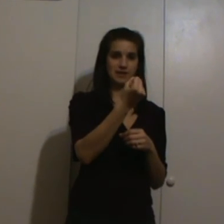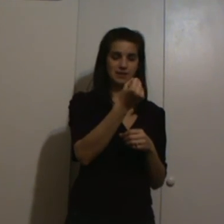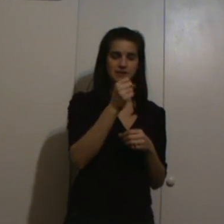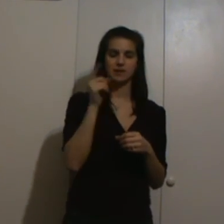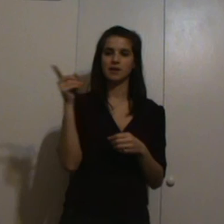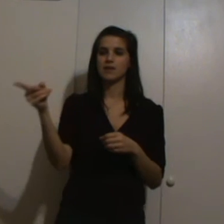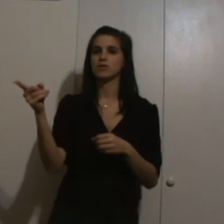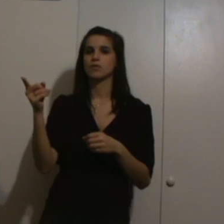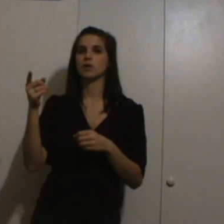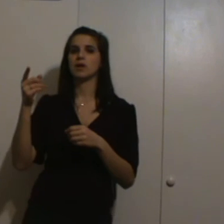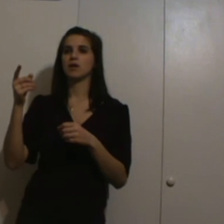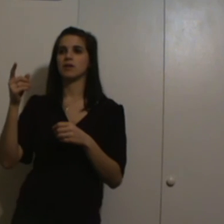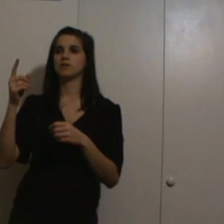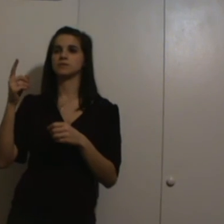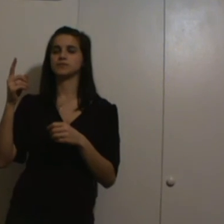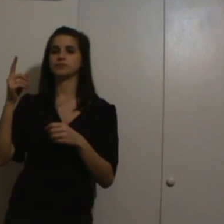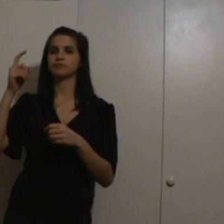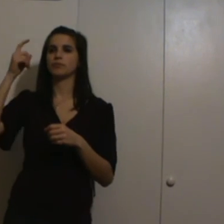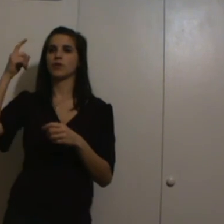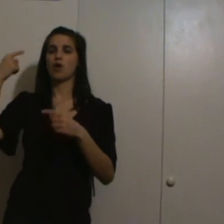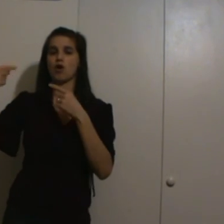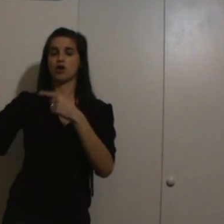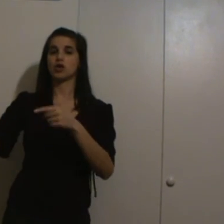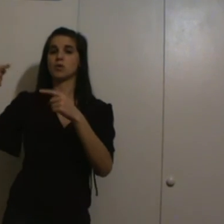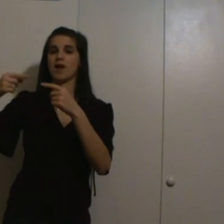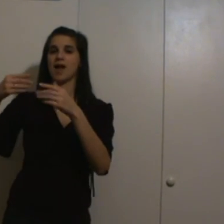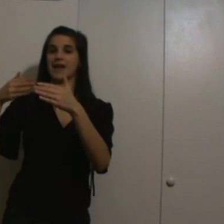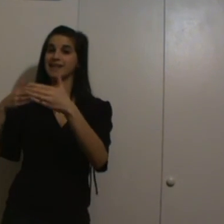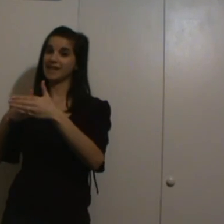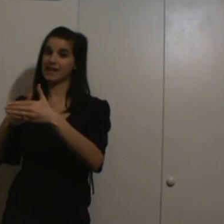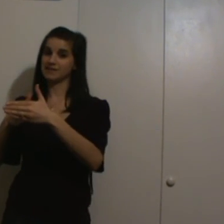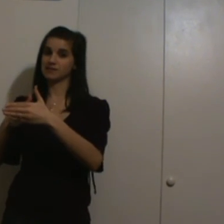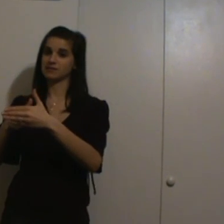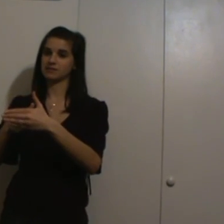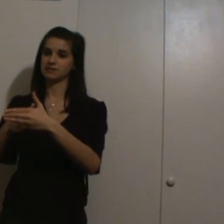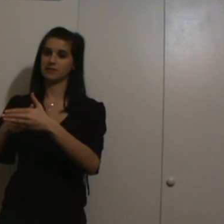regulation. So we will prepare this debate tomorrow